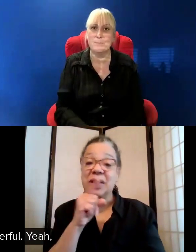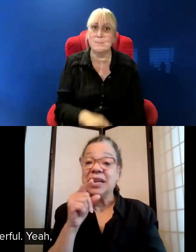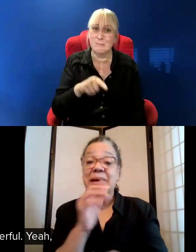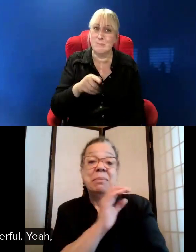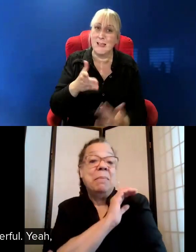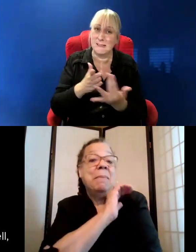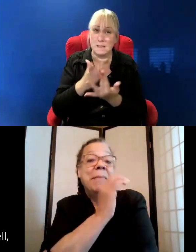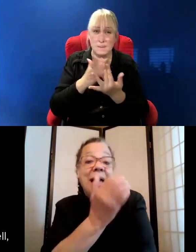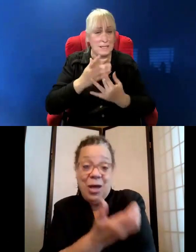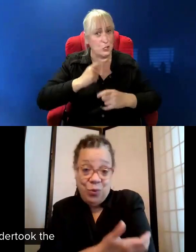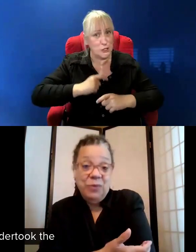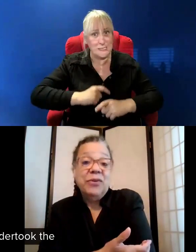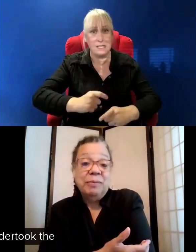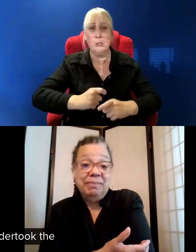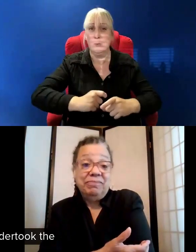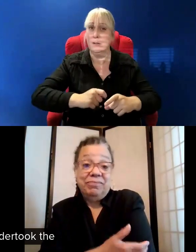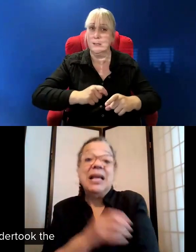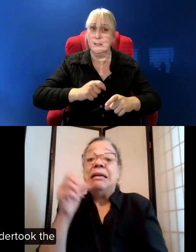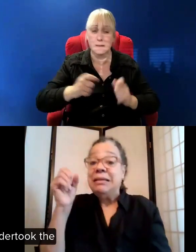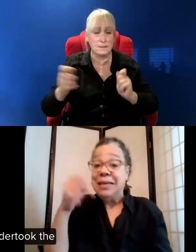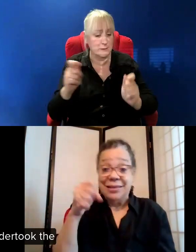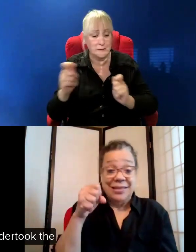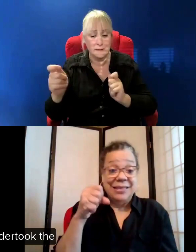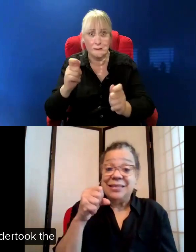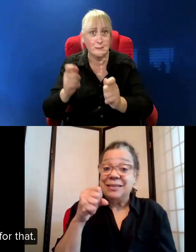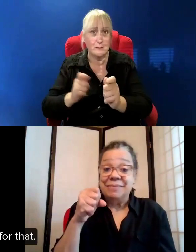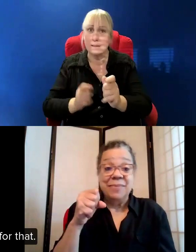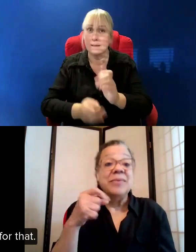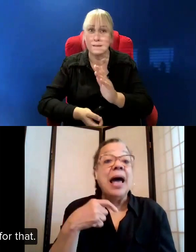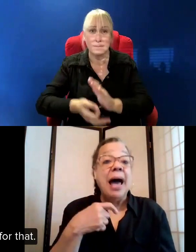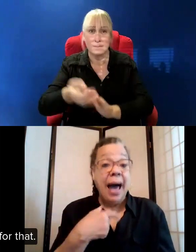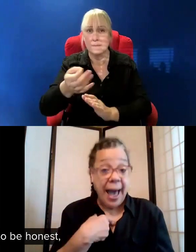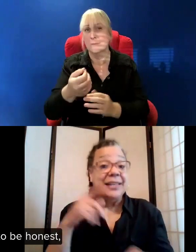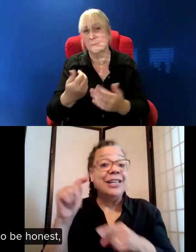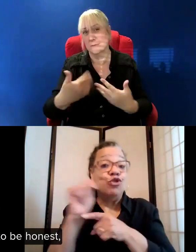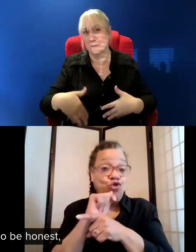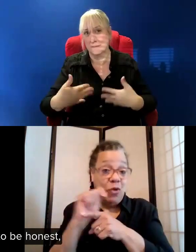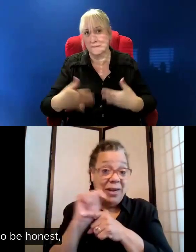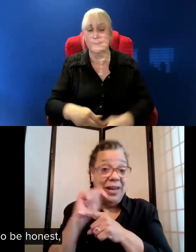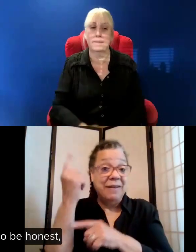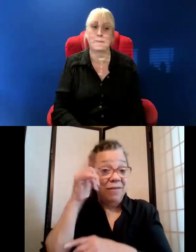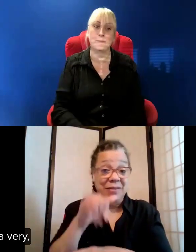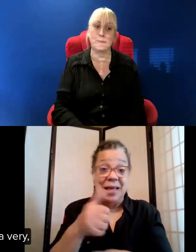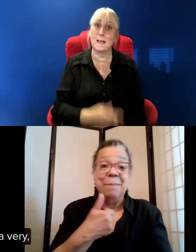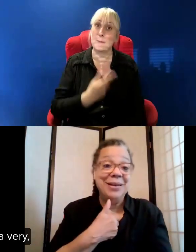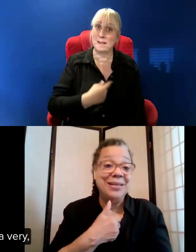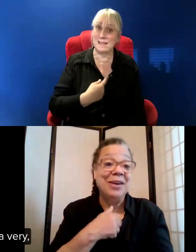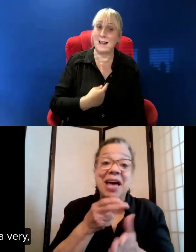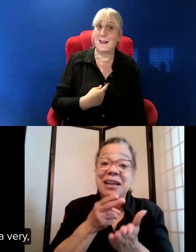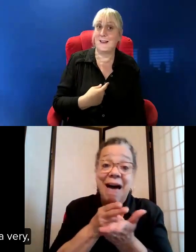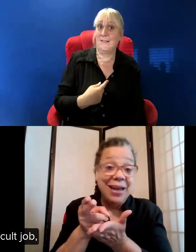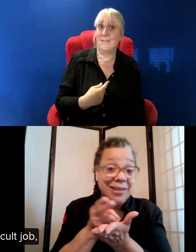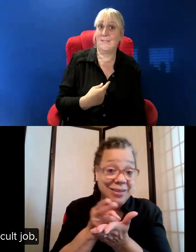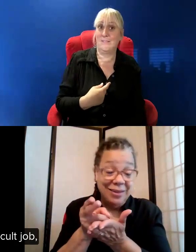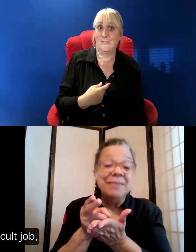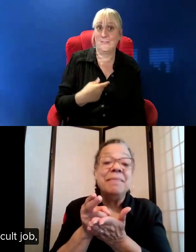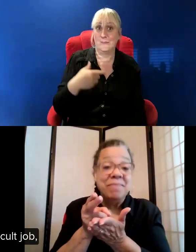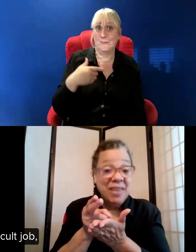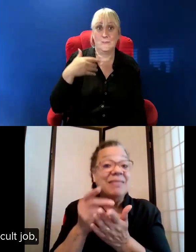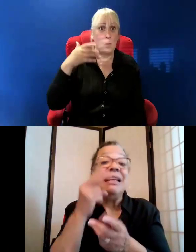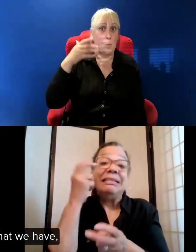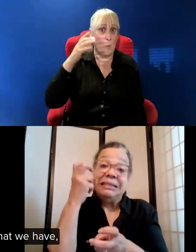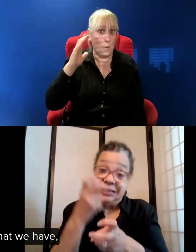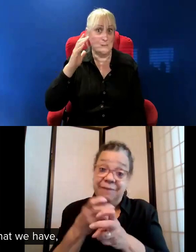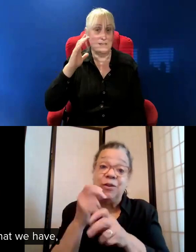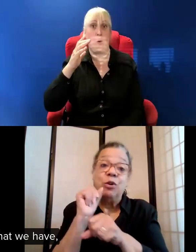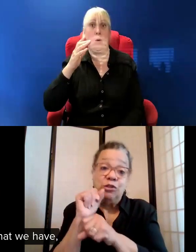powerful. Yeah, well, I actually undertook the training for that, and I've got to be honest, that is a very, very difficult